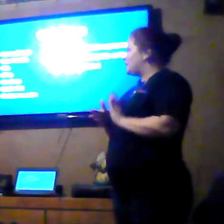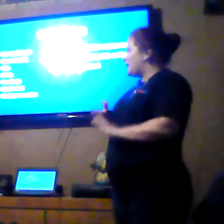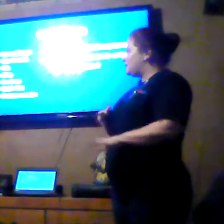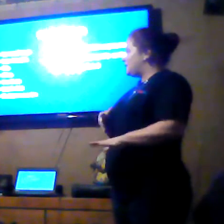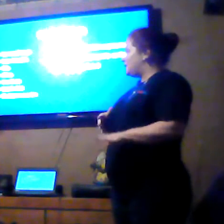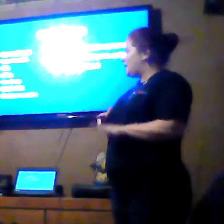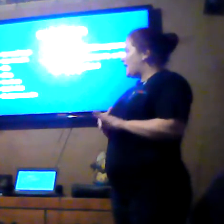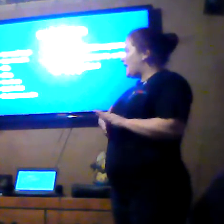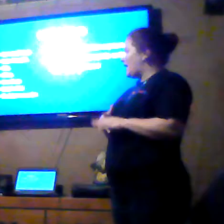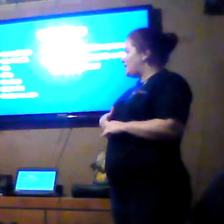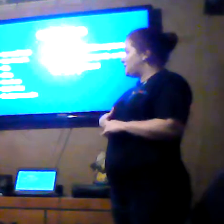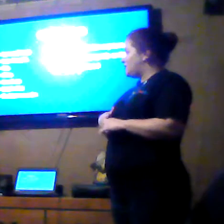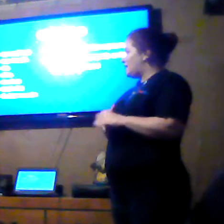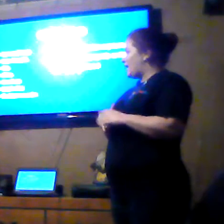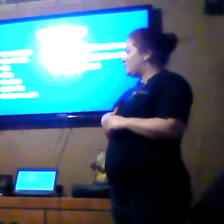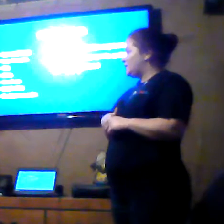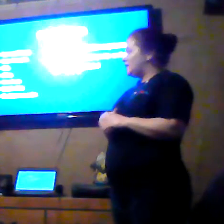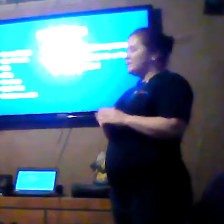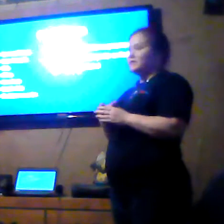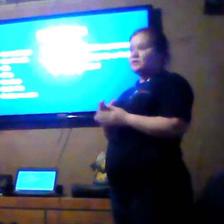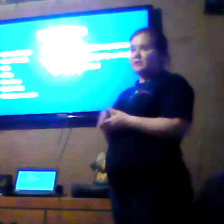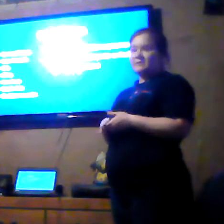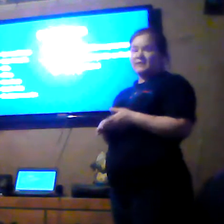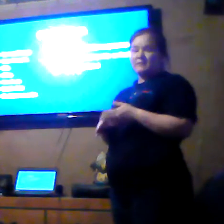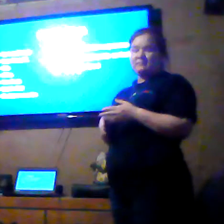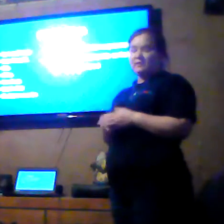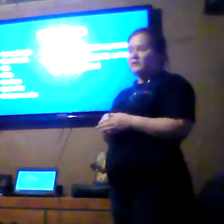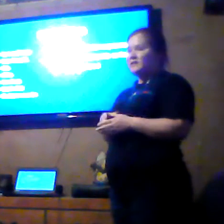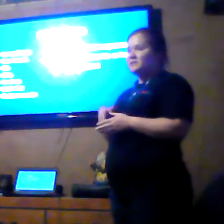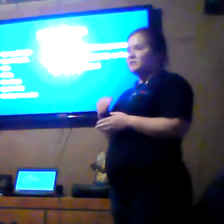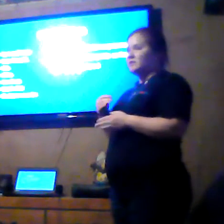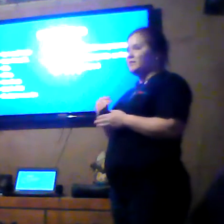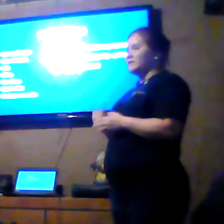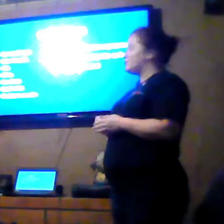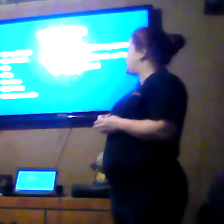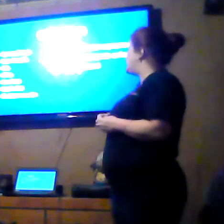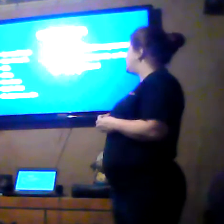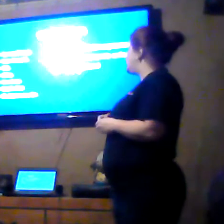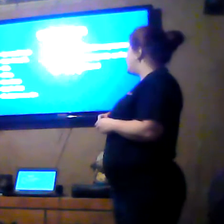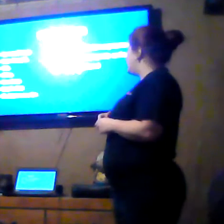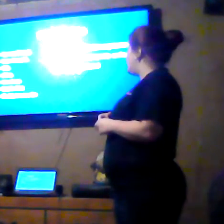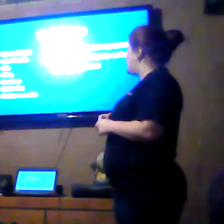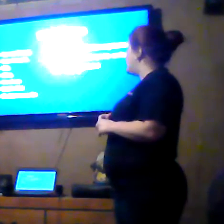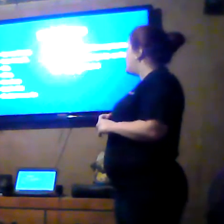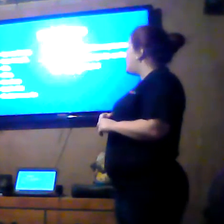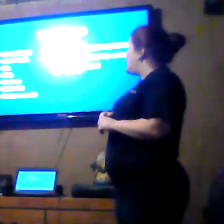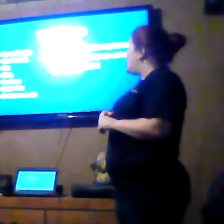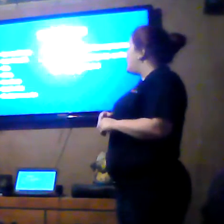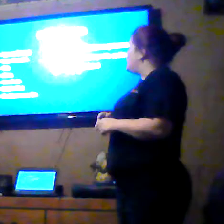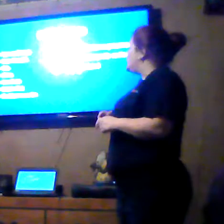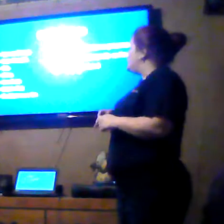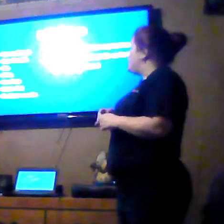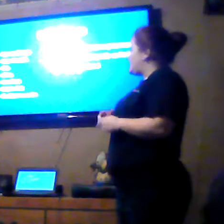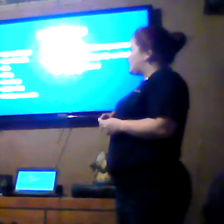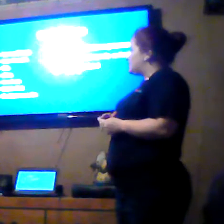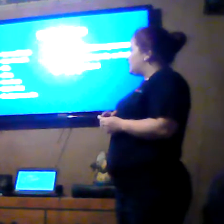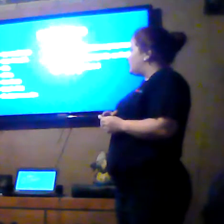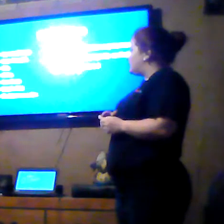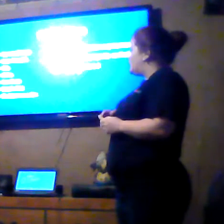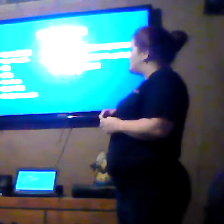Latin America, Asia, Africa, the Caribbean, Middle East, or the Mediterranean Sea area, you may actually come into contact